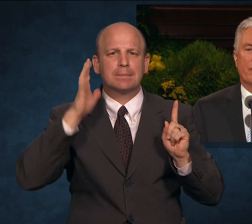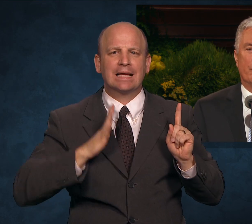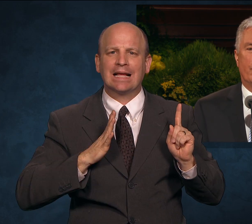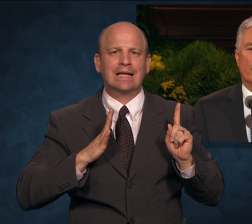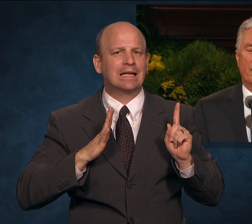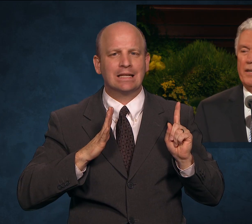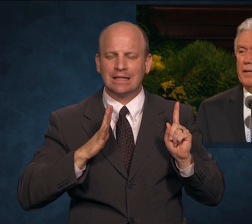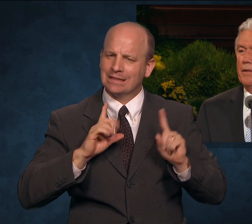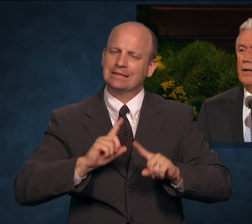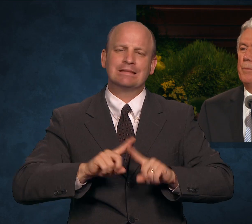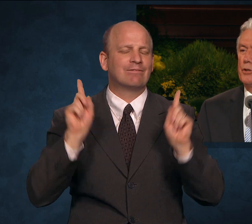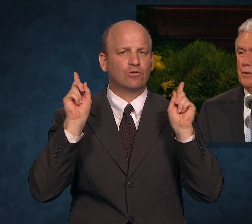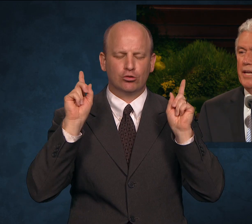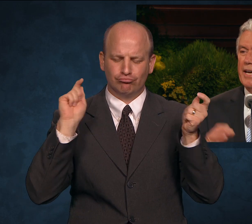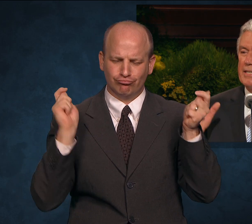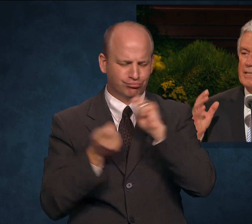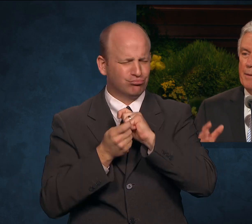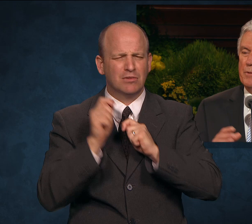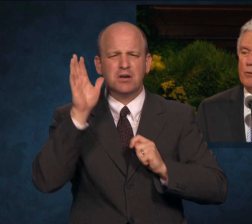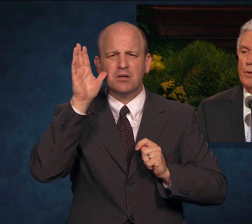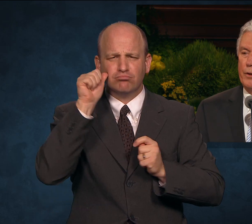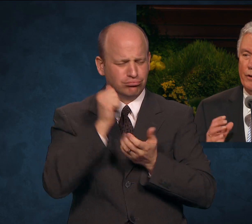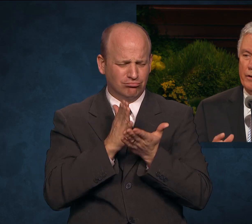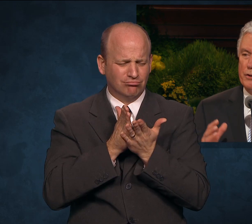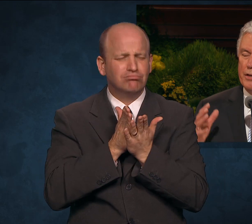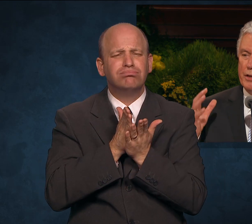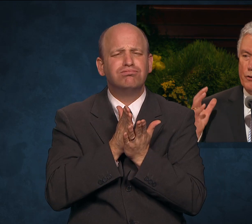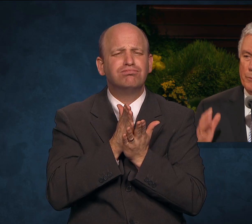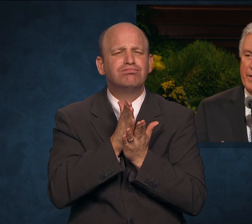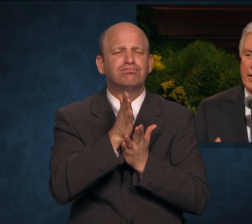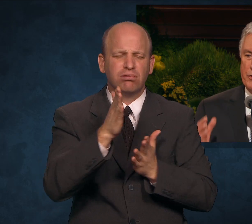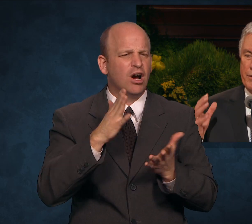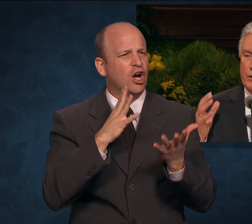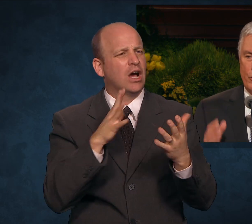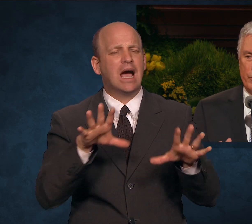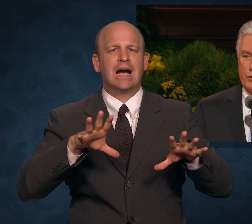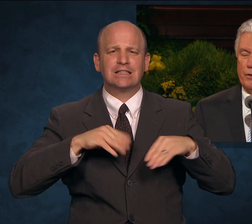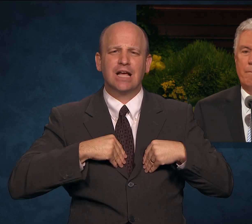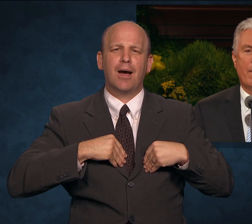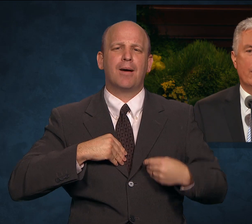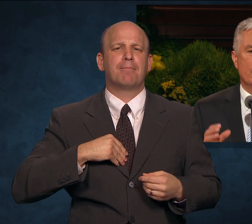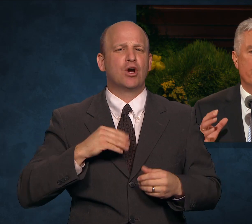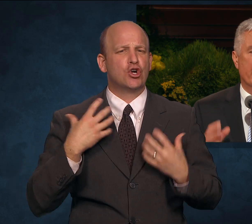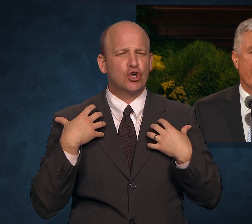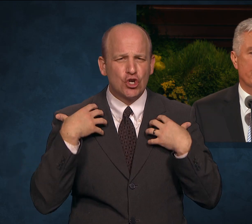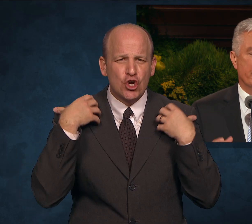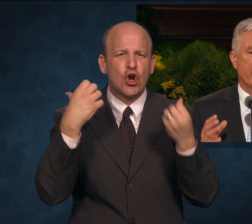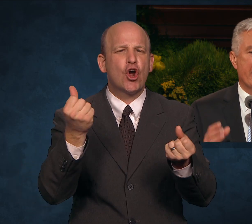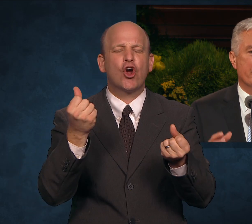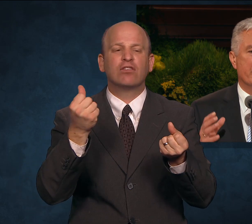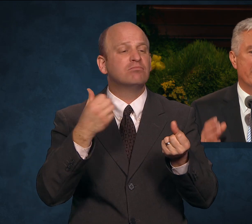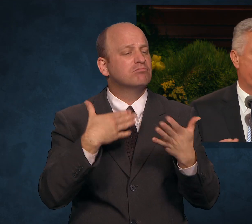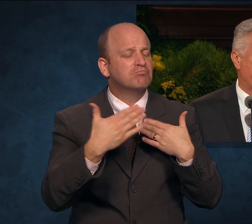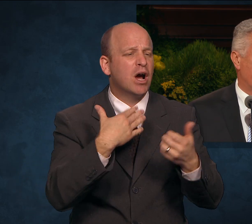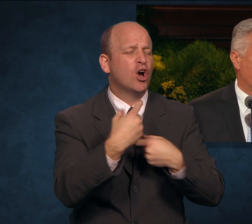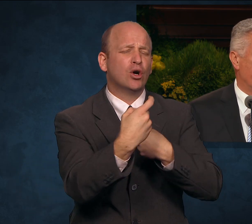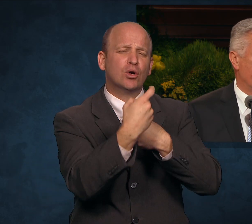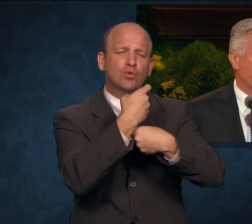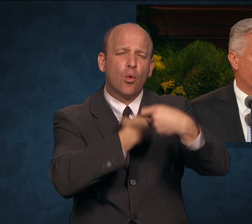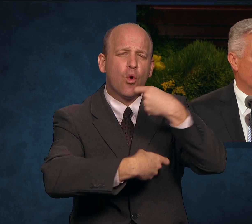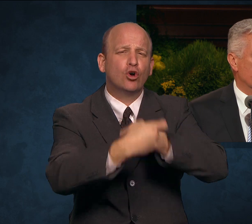keep them from fulfilling their mission they accepted with courage and determination the torture humiliation and even